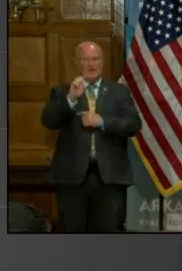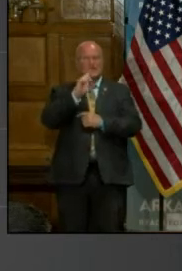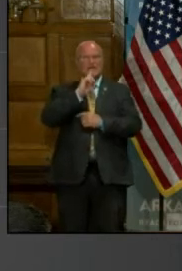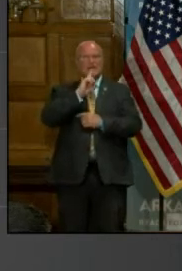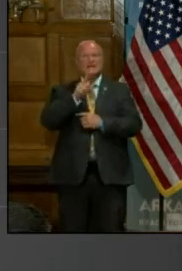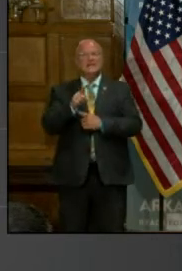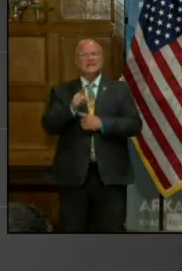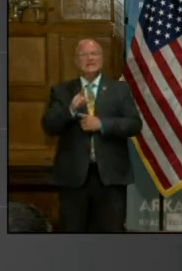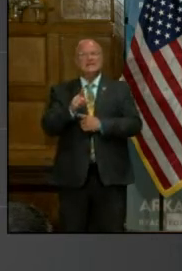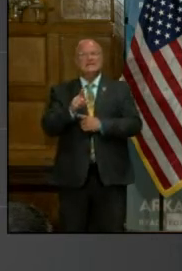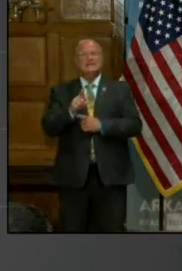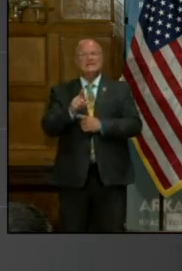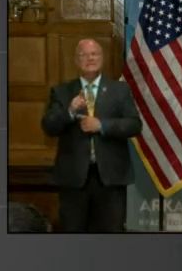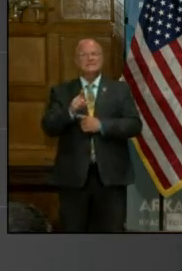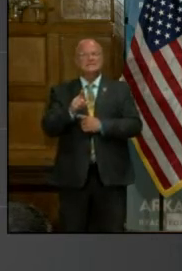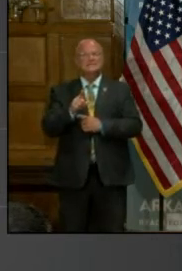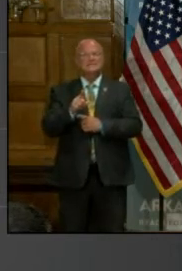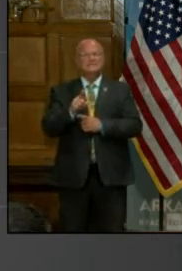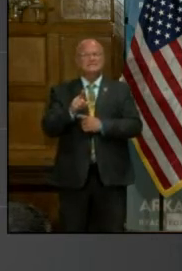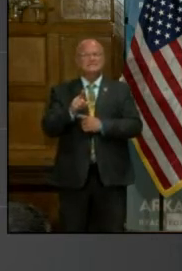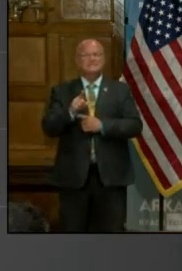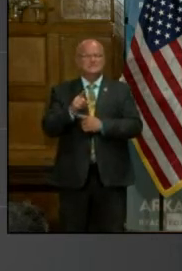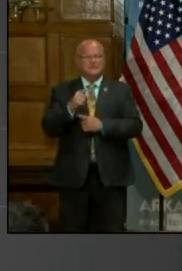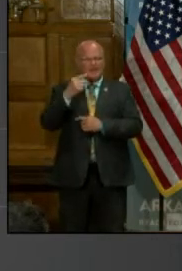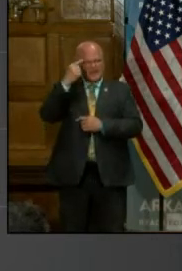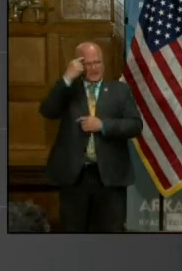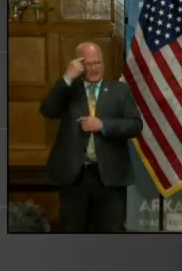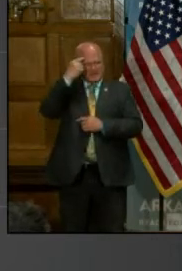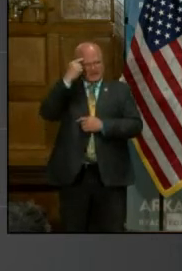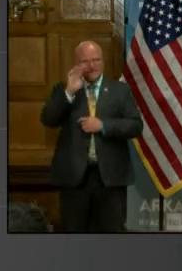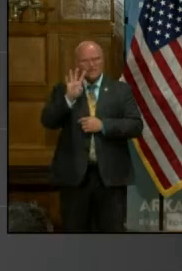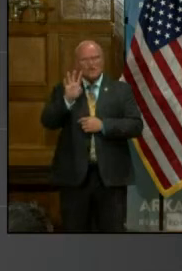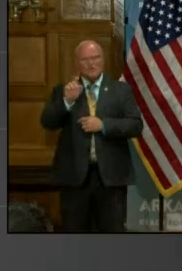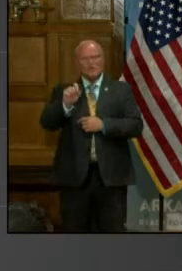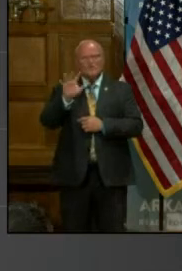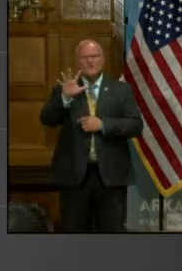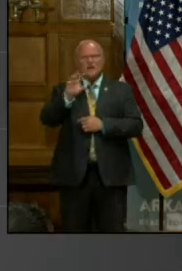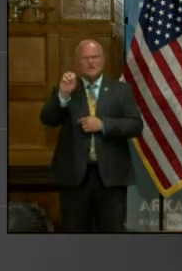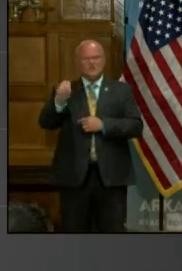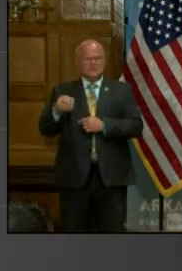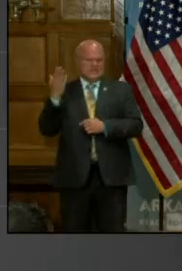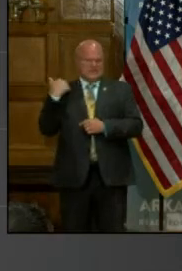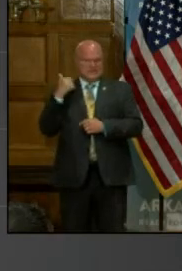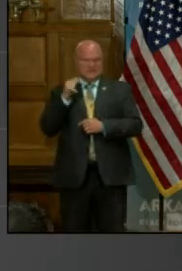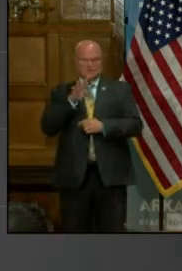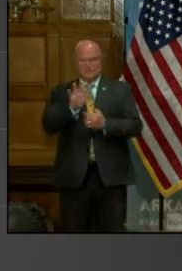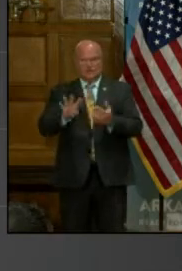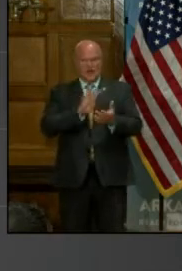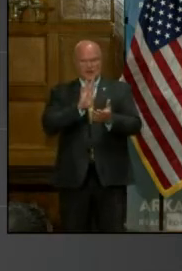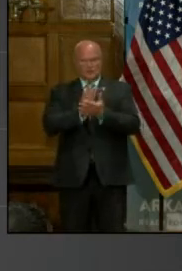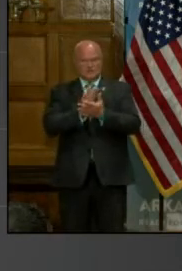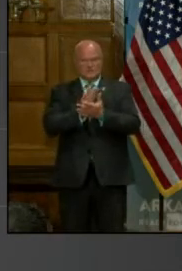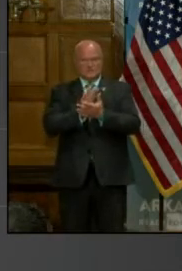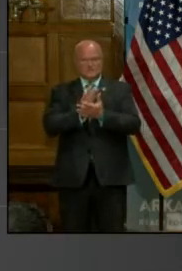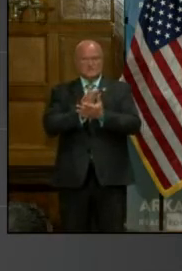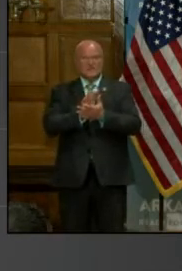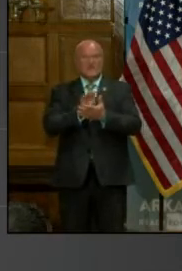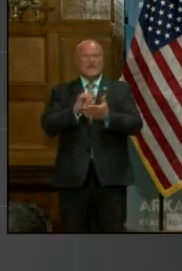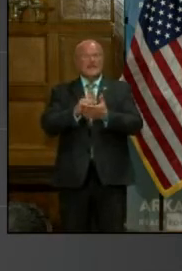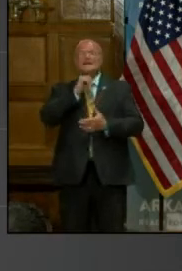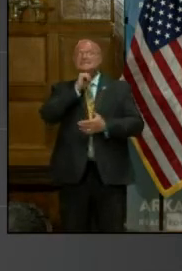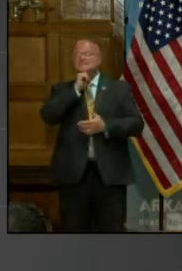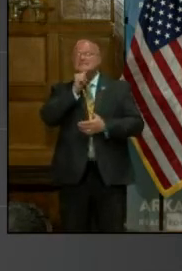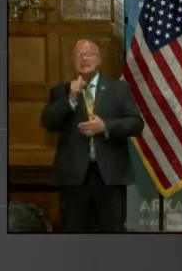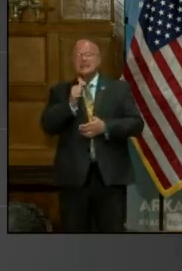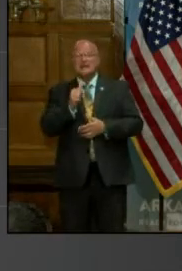is, I believe it was 4.5% over the last 24 hours. That is not